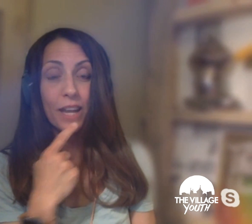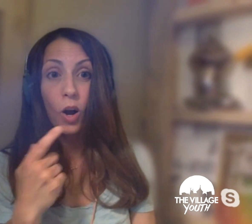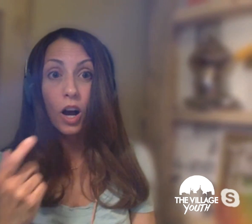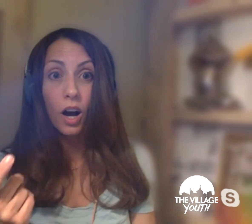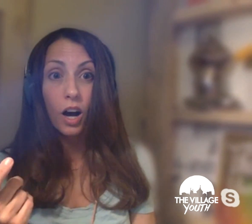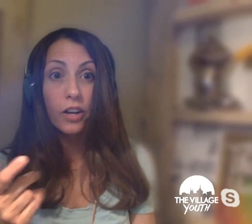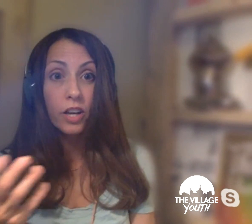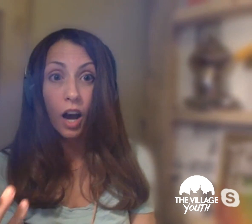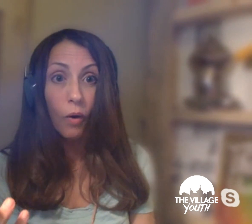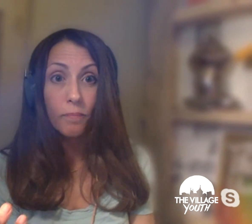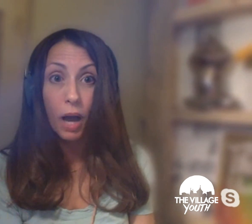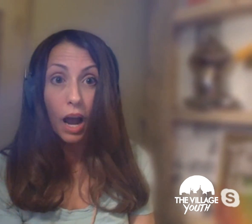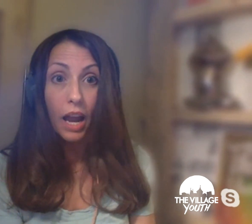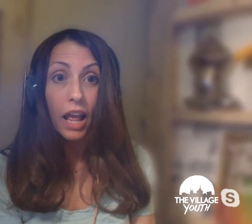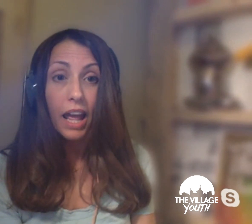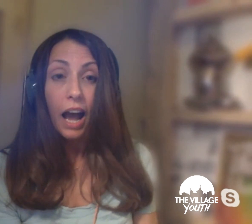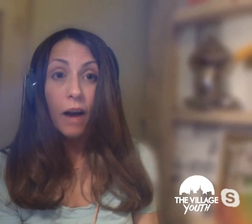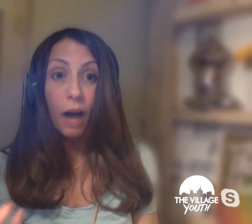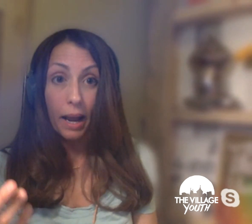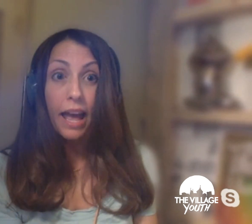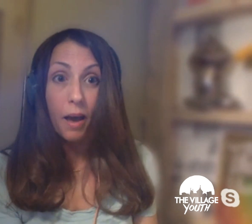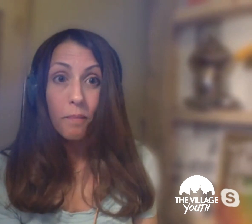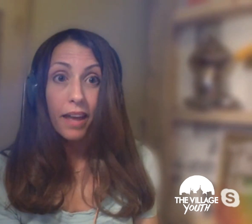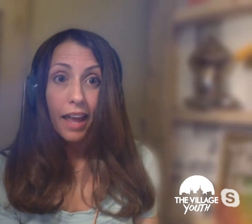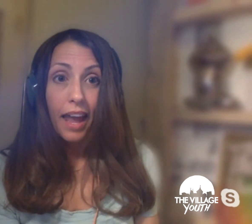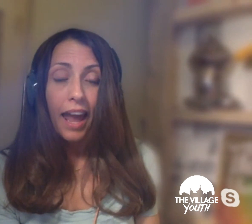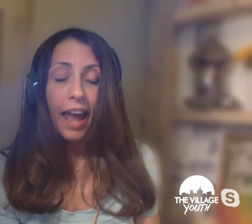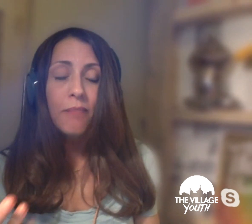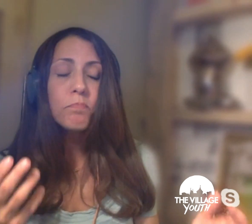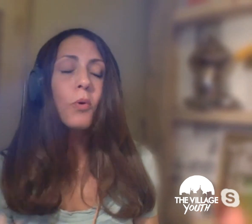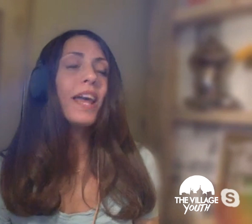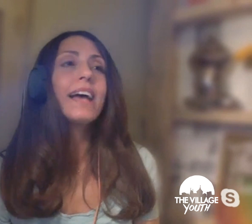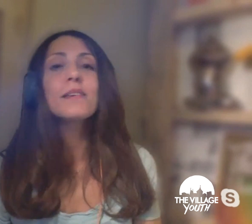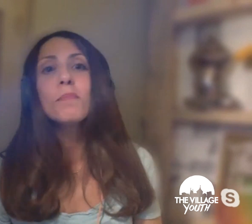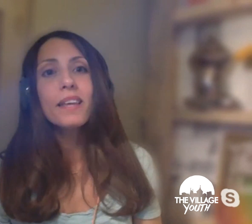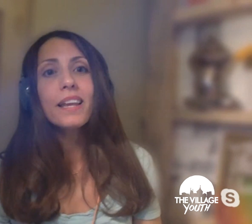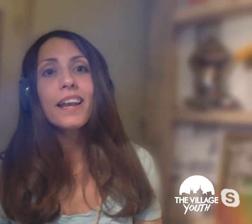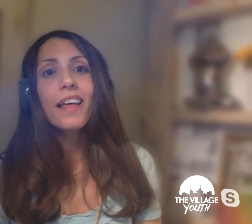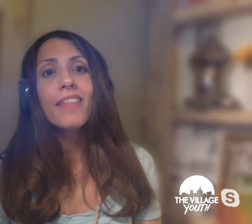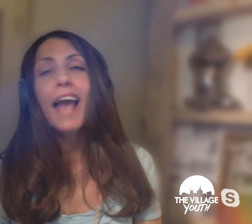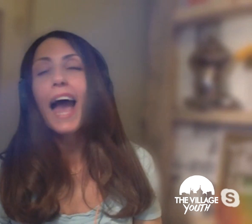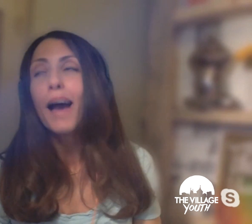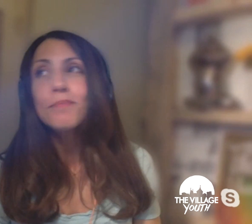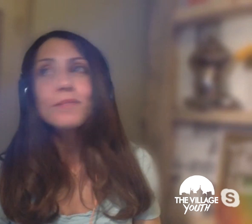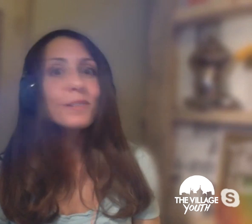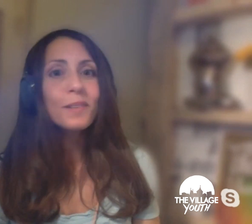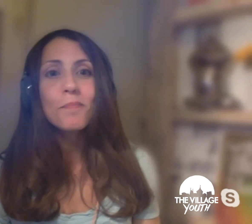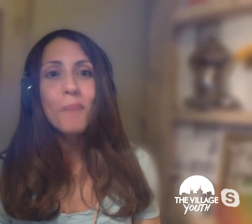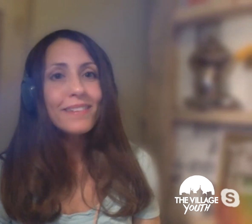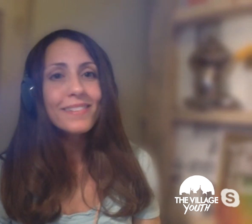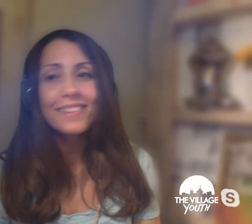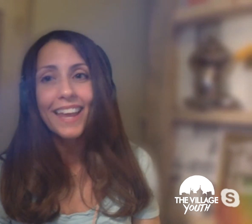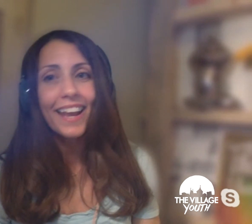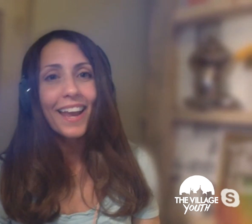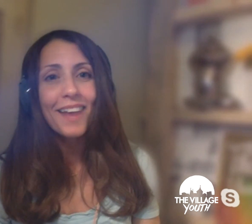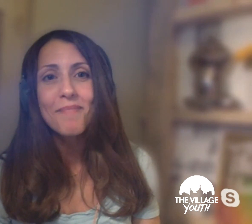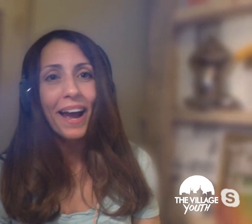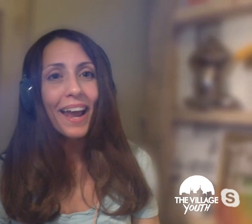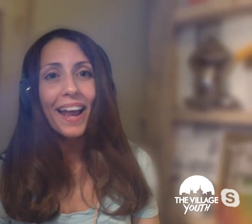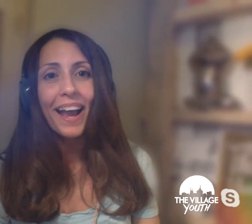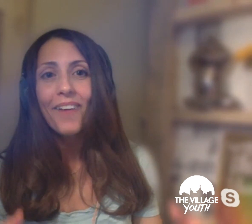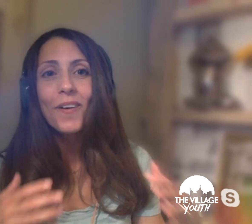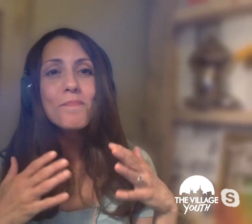graders. And I was like, no, I'm not. I am. And boy, has it been the absolute best